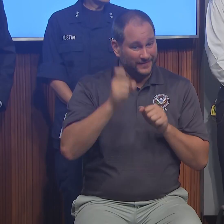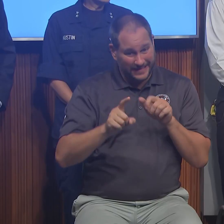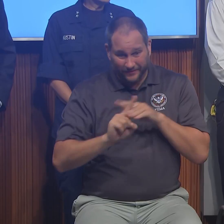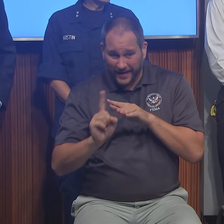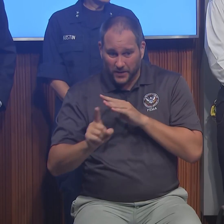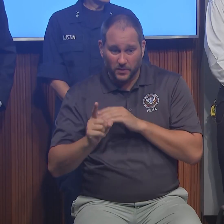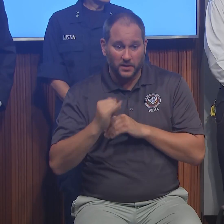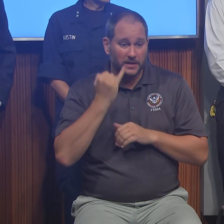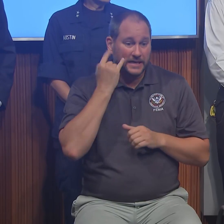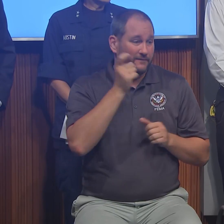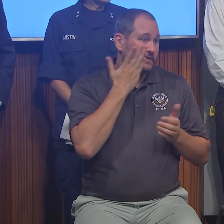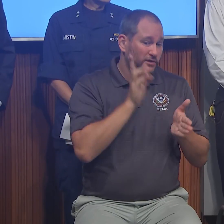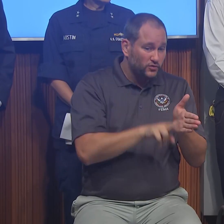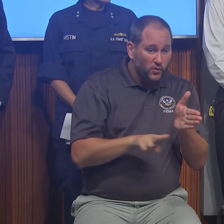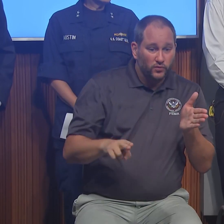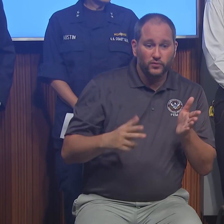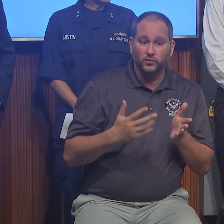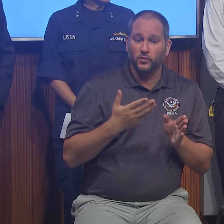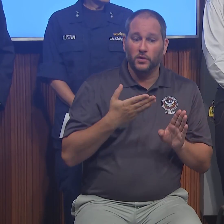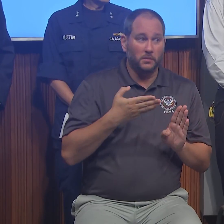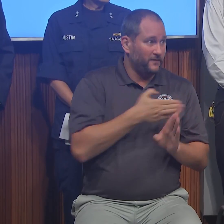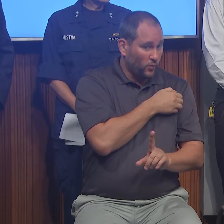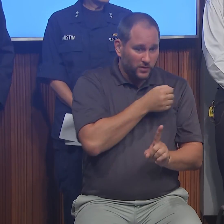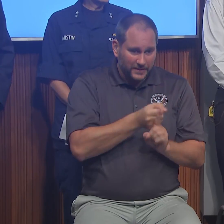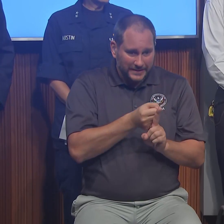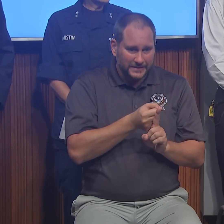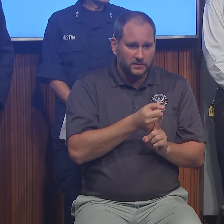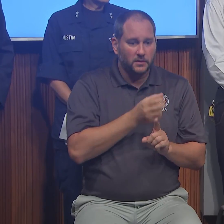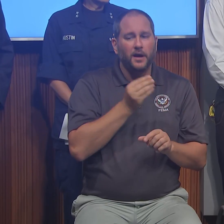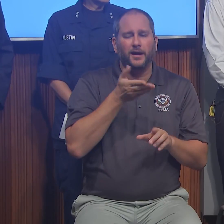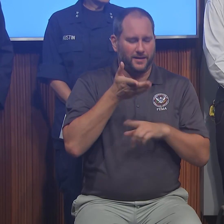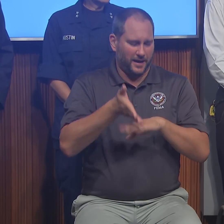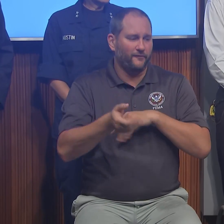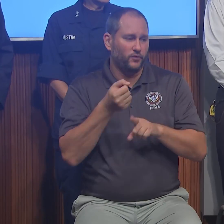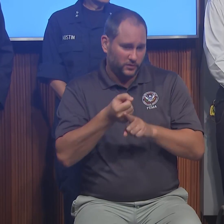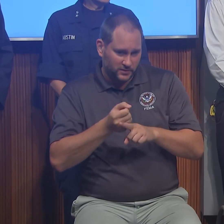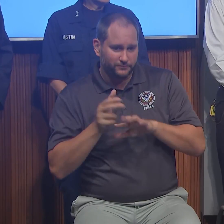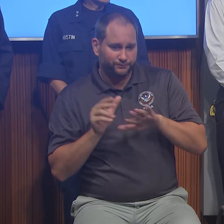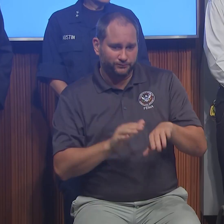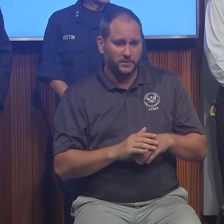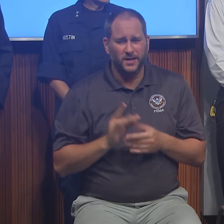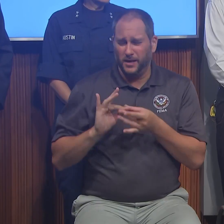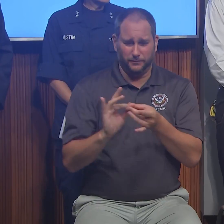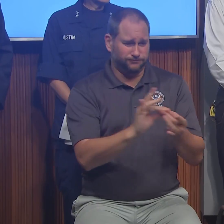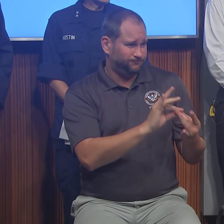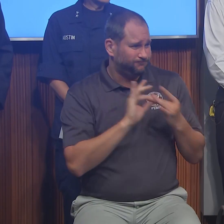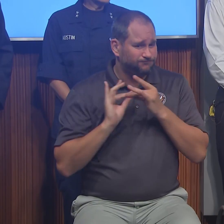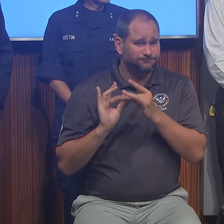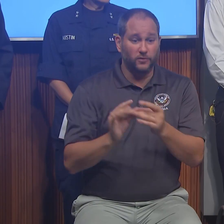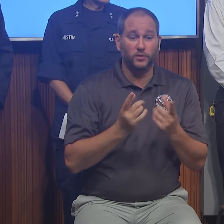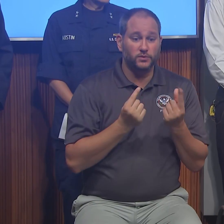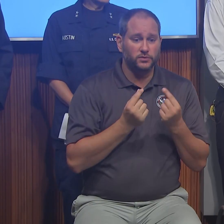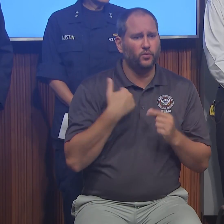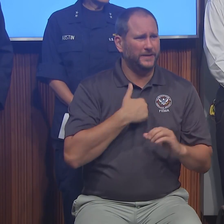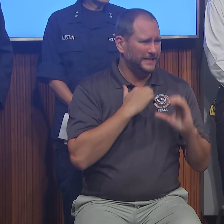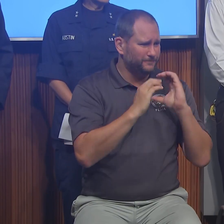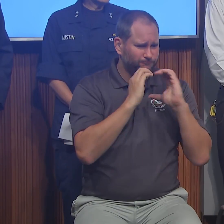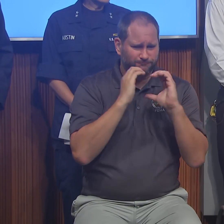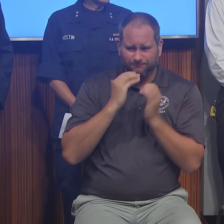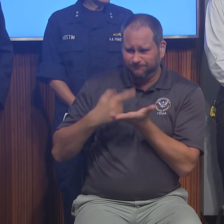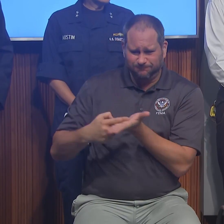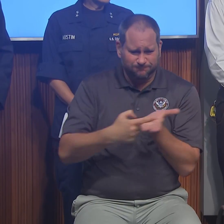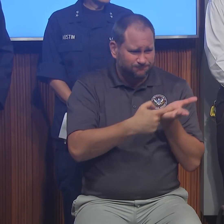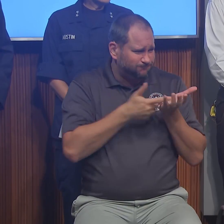So part of our coordination efforts are to ensure that we are in close communication with our state and local